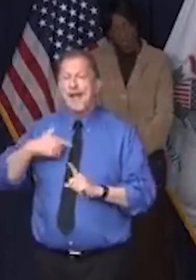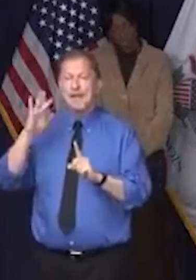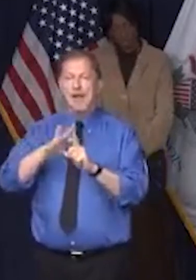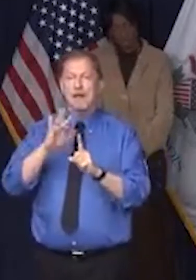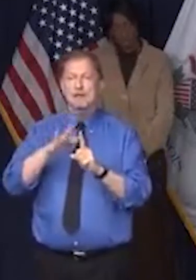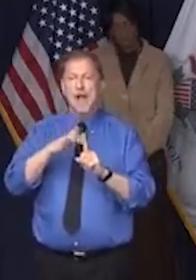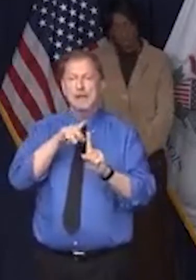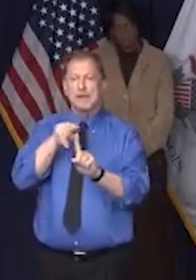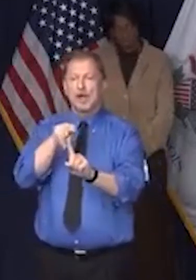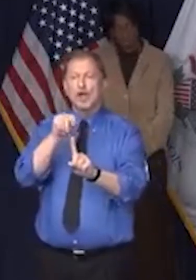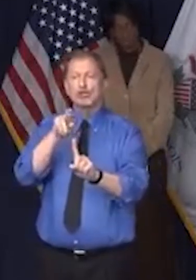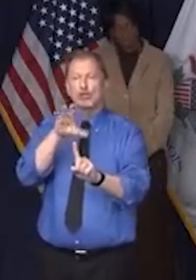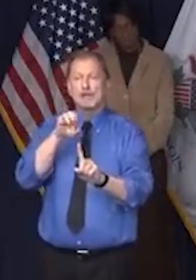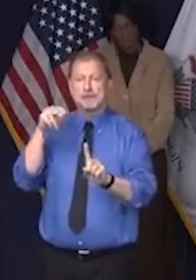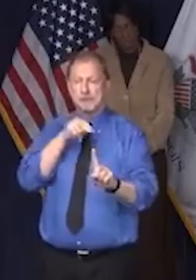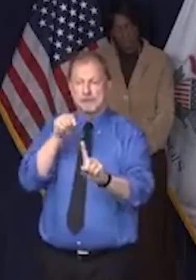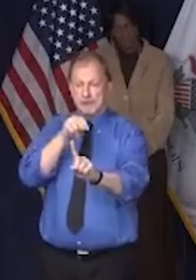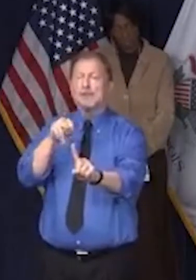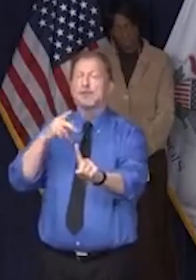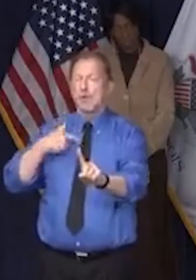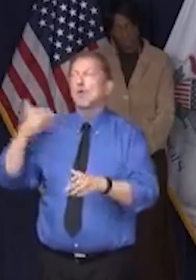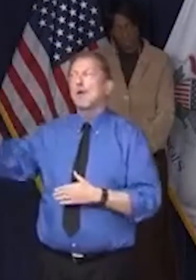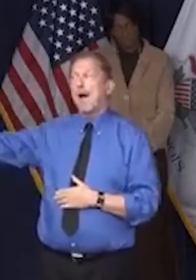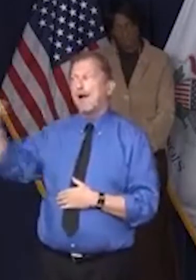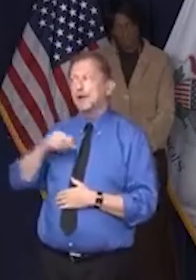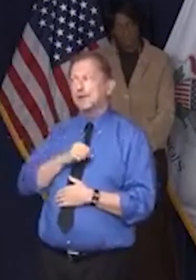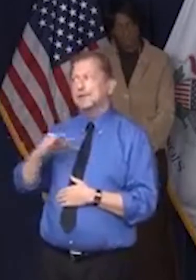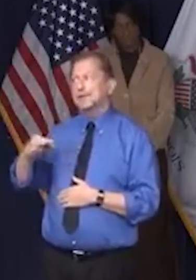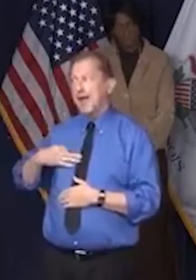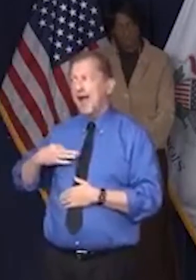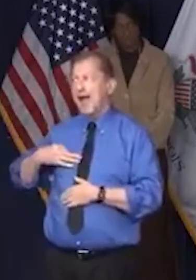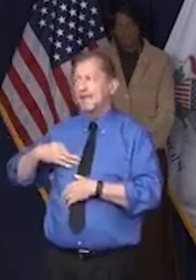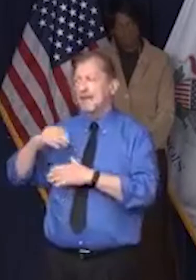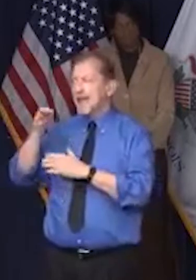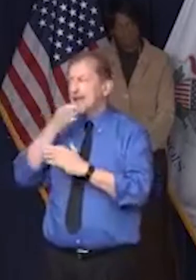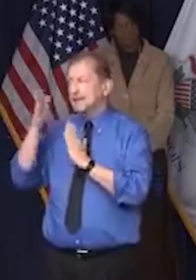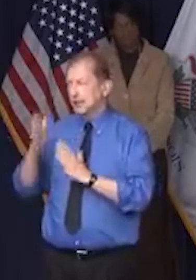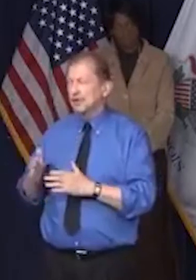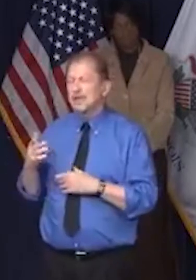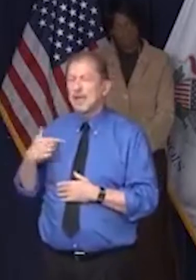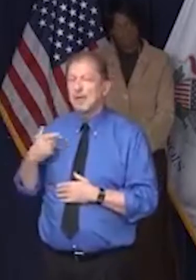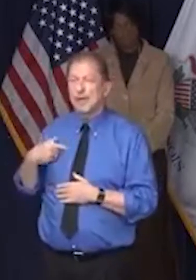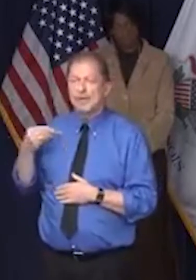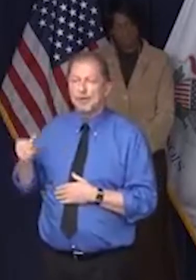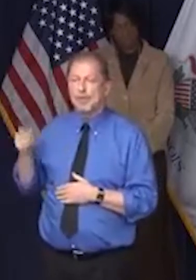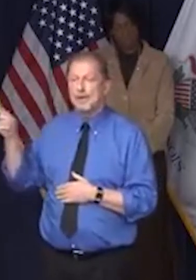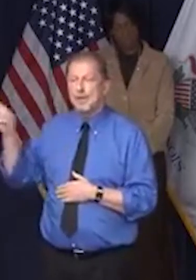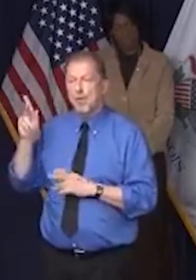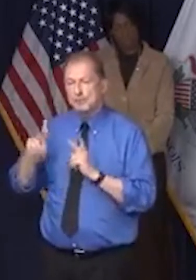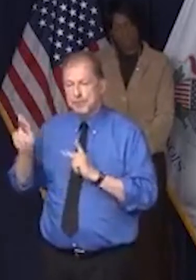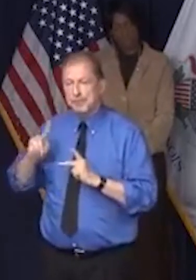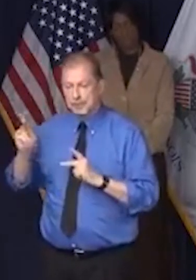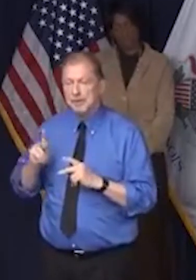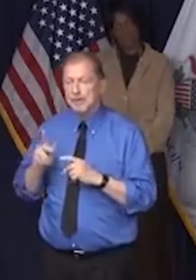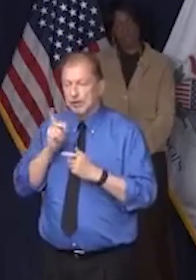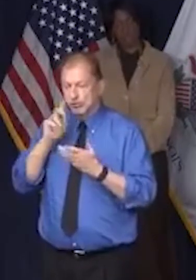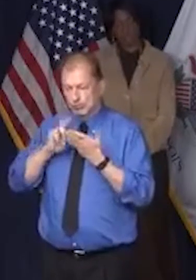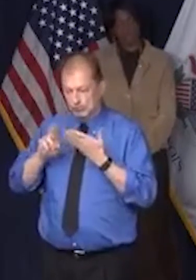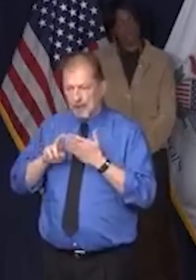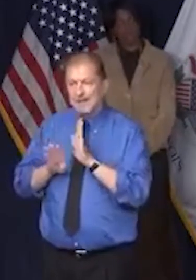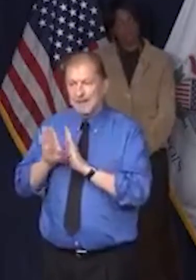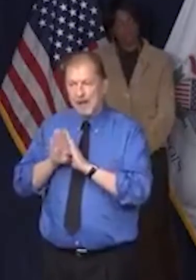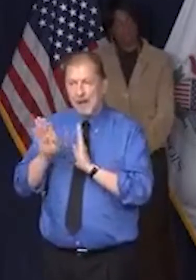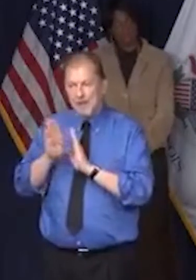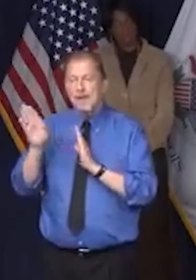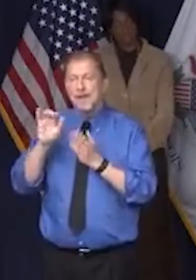know, we would be hiring people. It does cost to pay people to hire them, of course, but the important